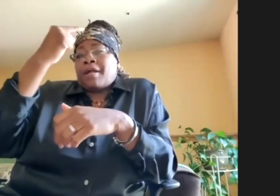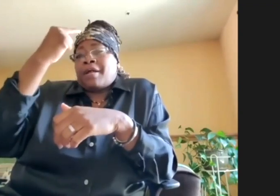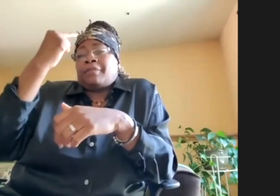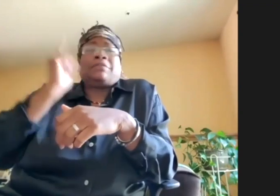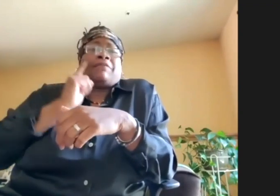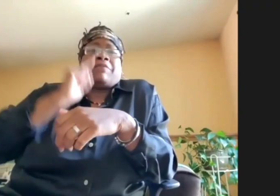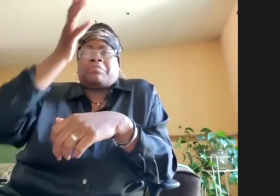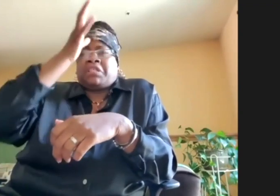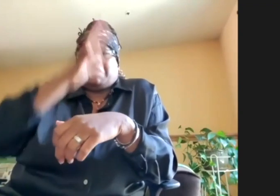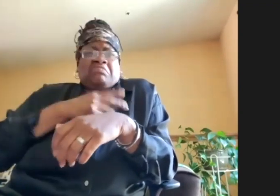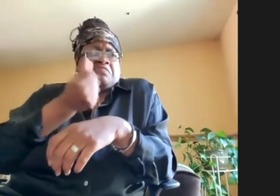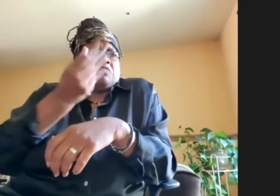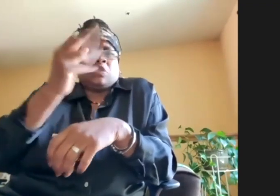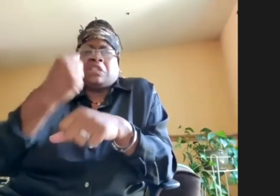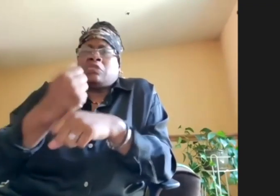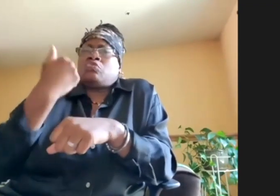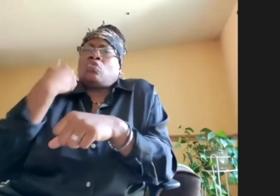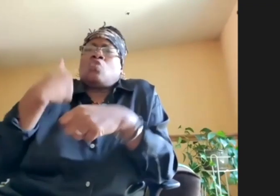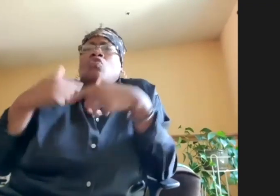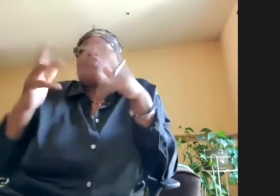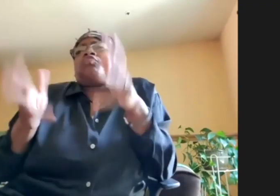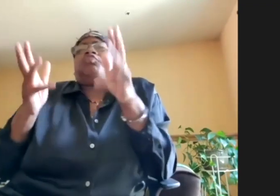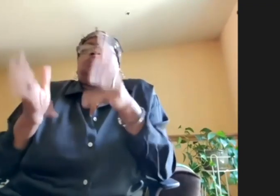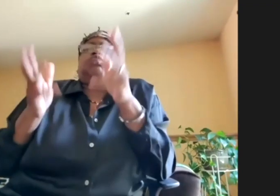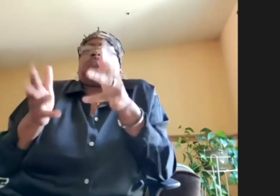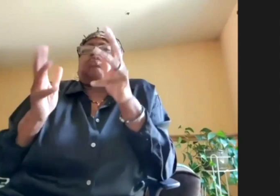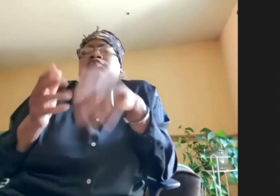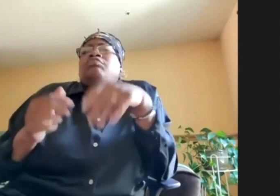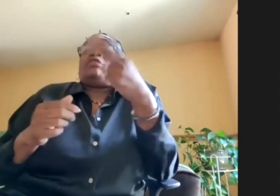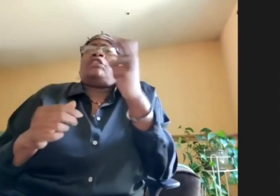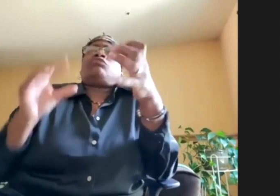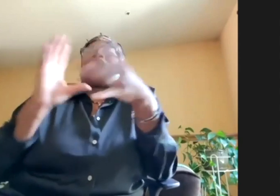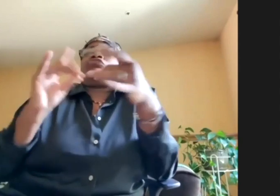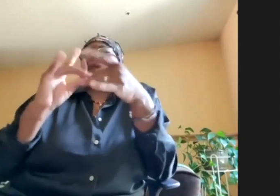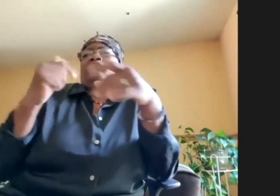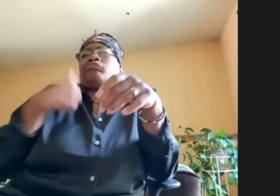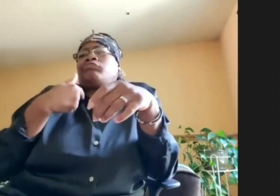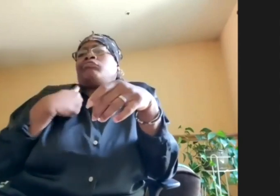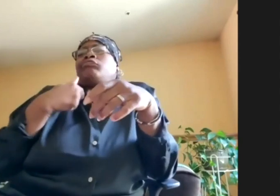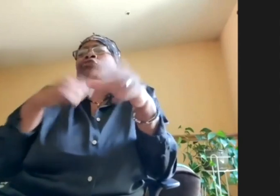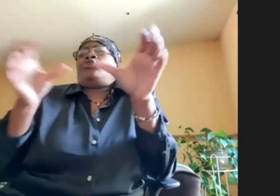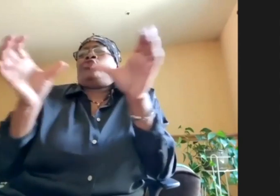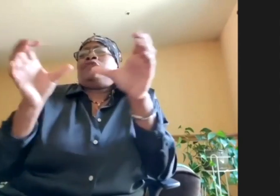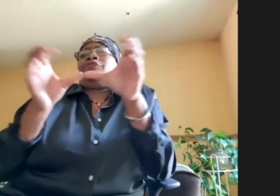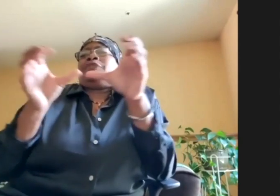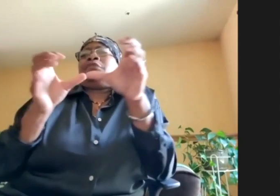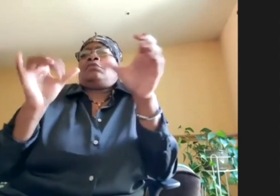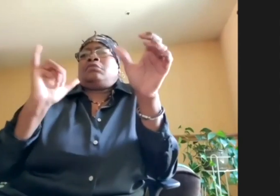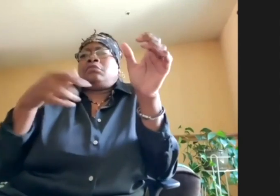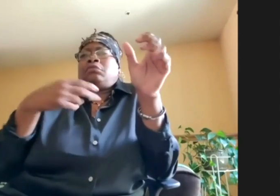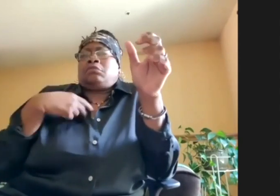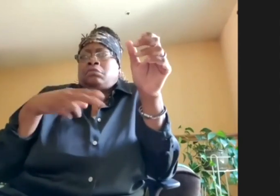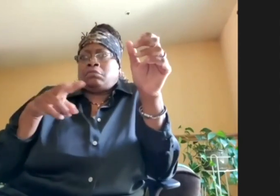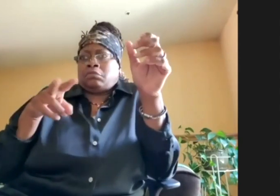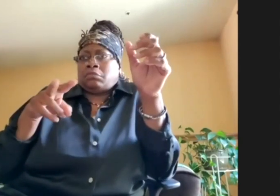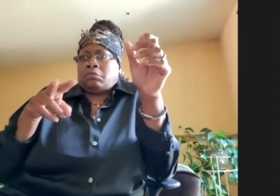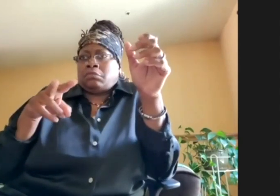I do remember chatting with one Black man a while ago. We were just talking about